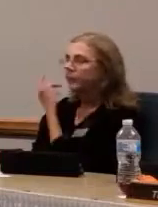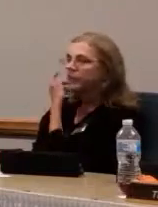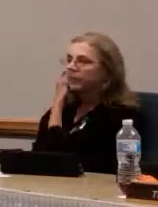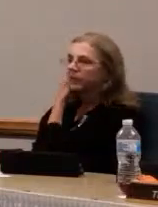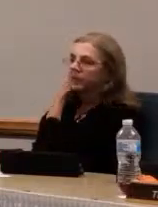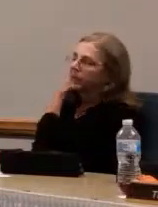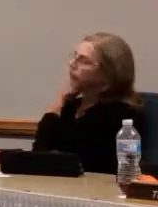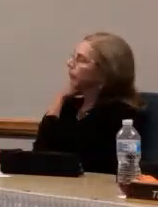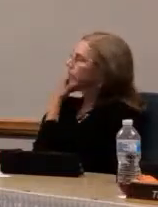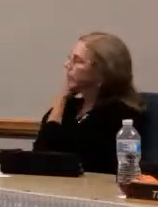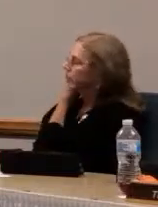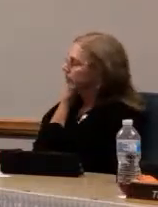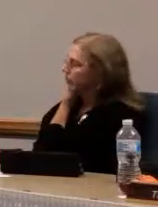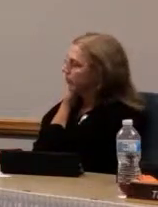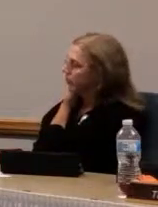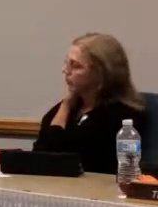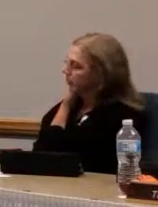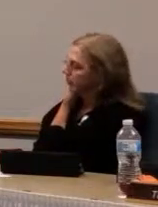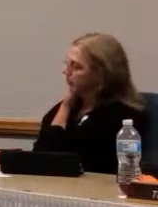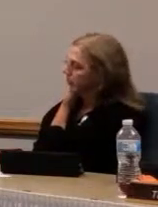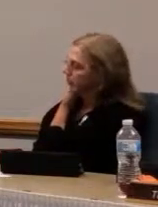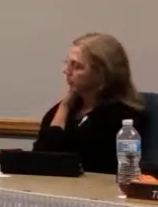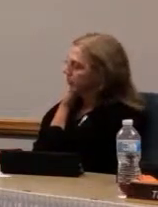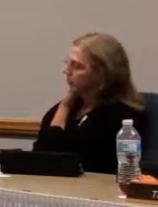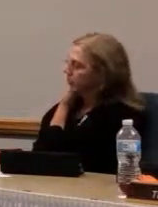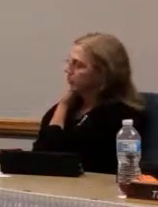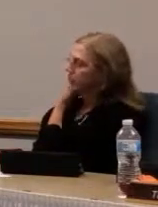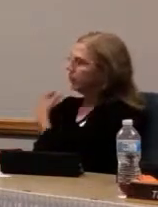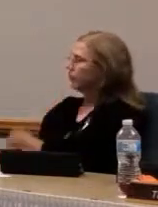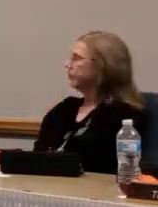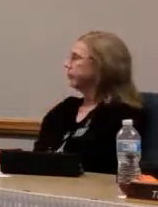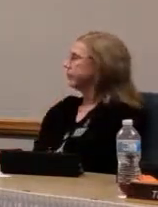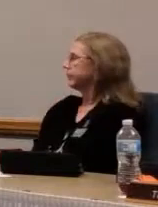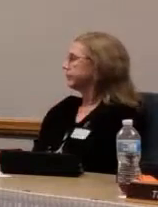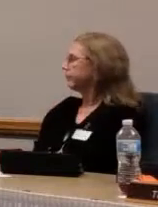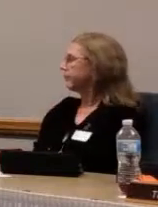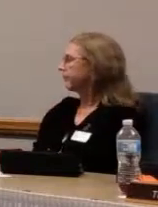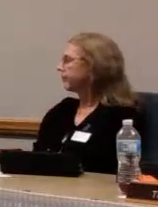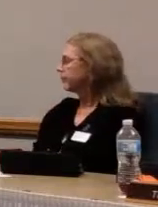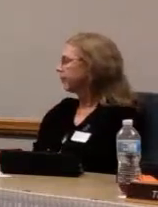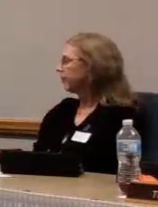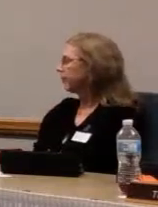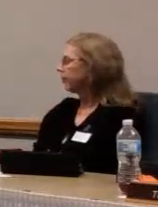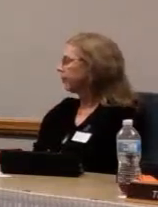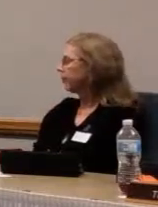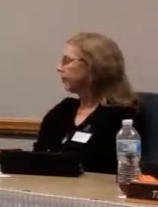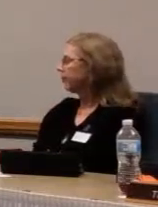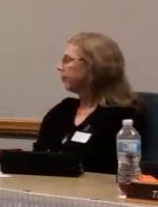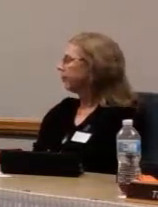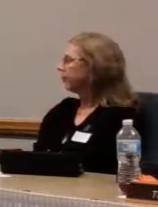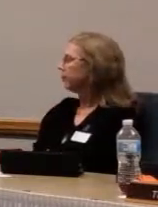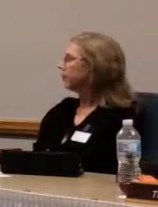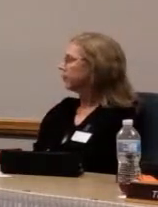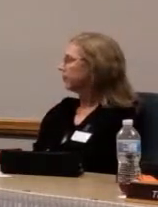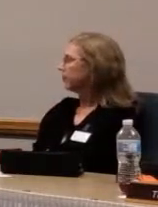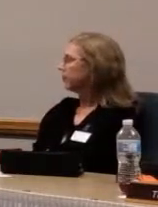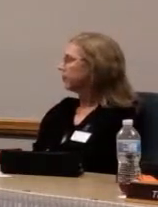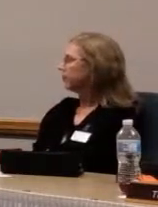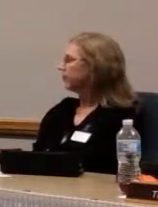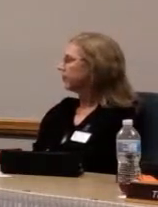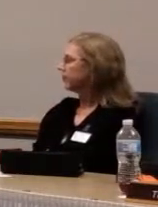where teachers are pleased with the environment that they're in, where the climate and the culture is healthy in that